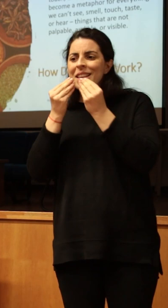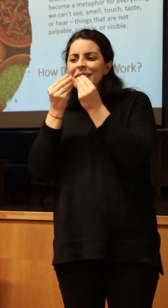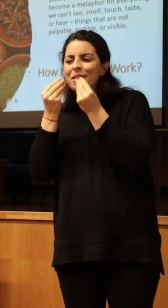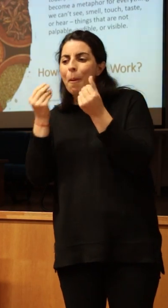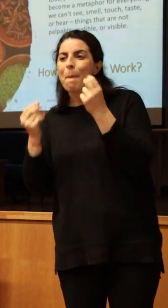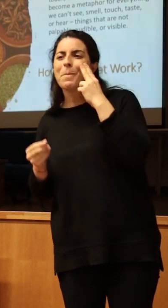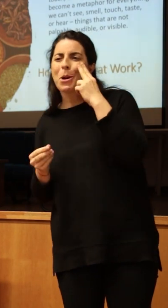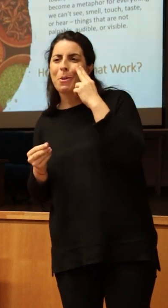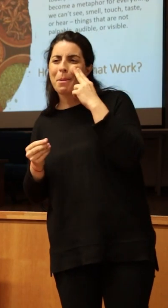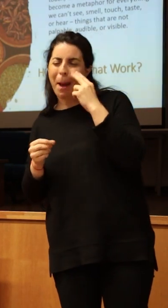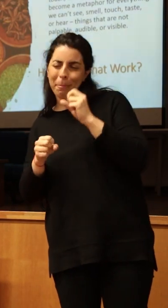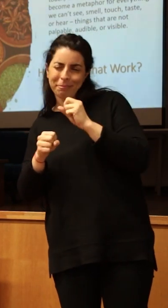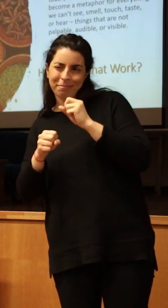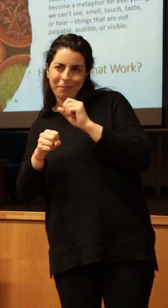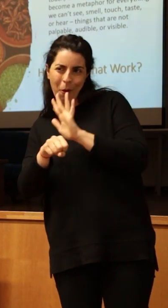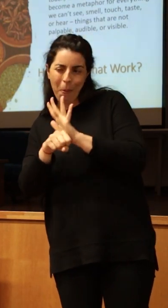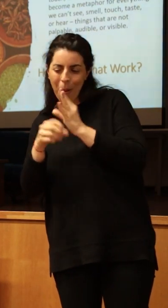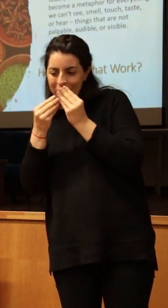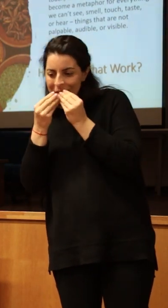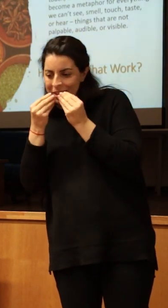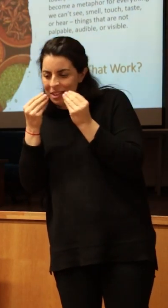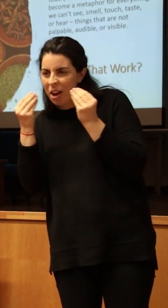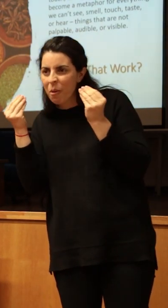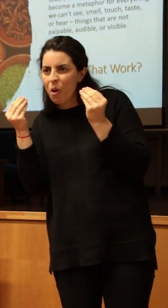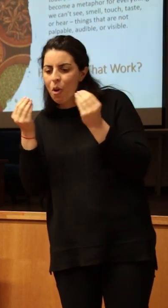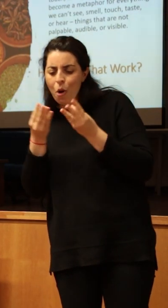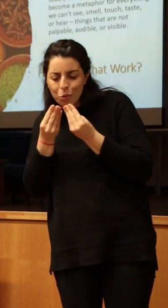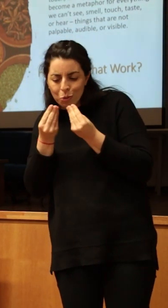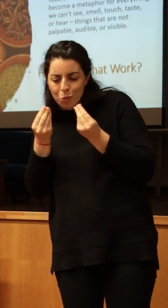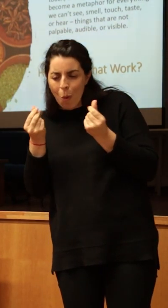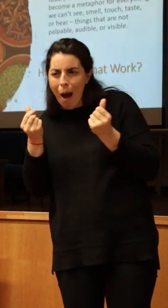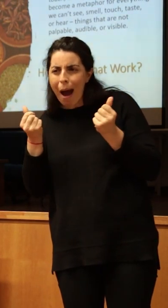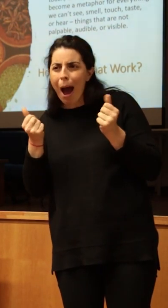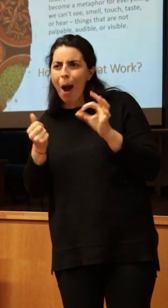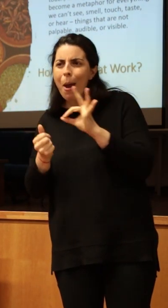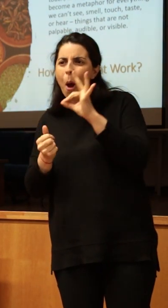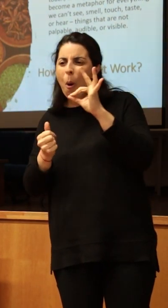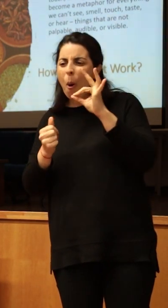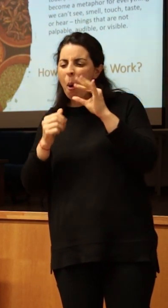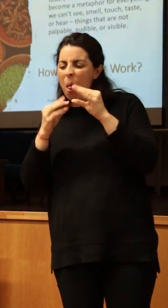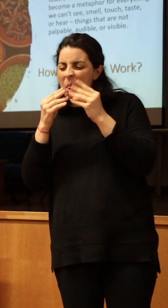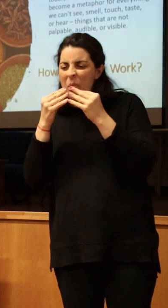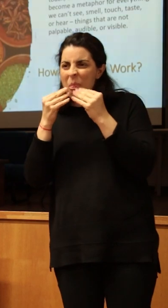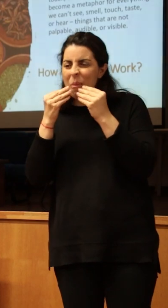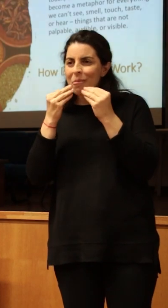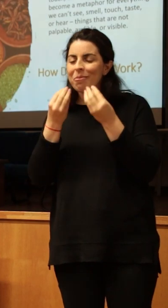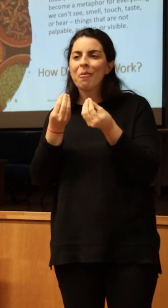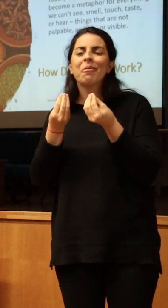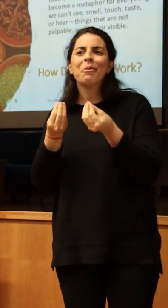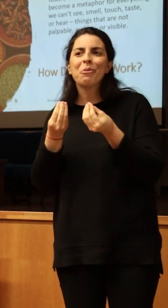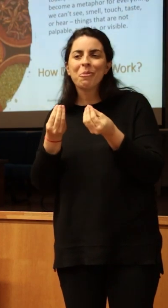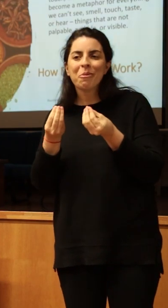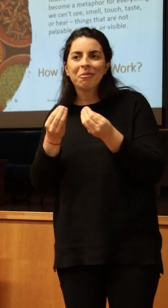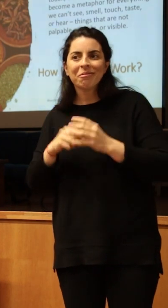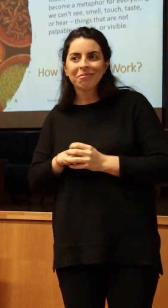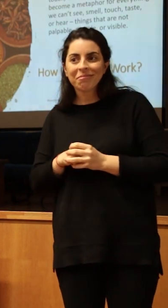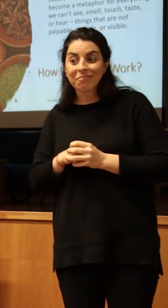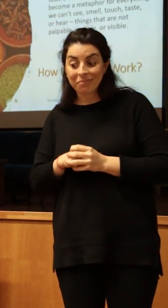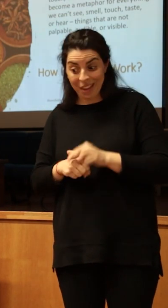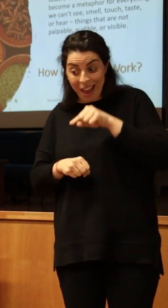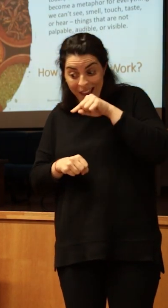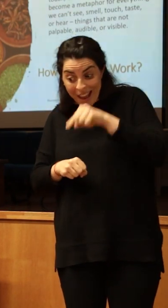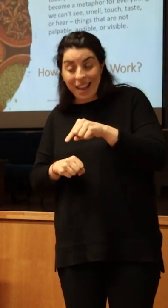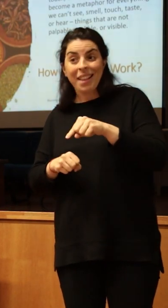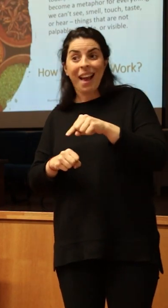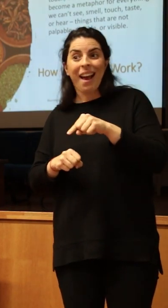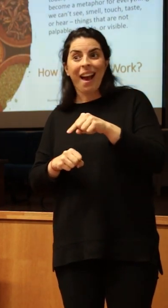saboreáramos, ¿es áspero, es suave? We can't. That's a prime candidate for metaphor. Ese es